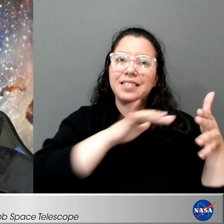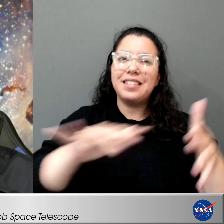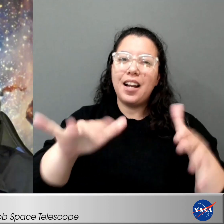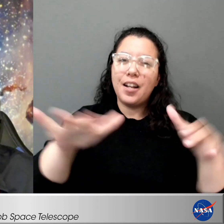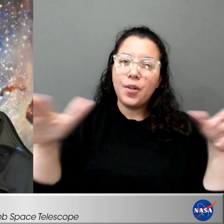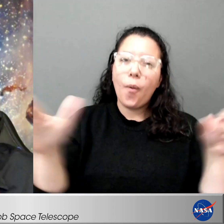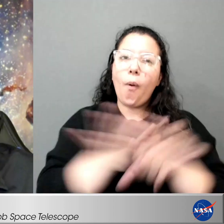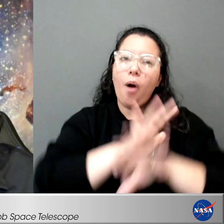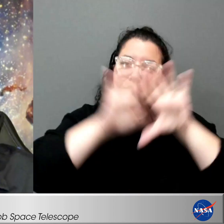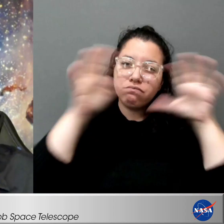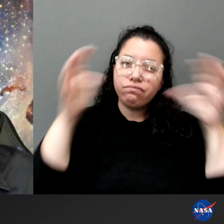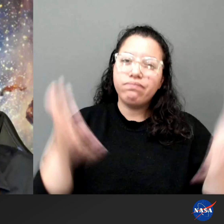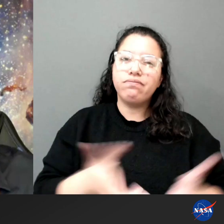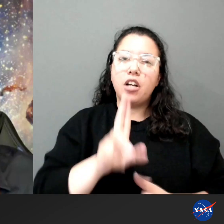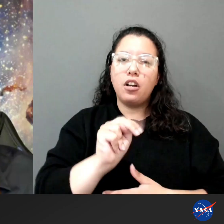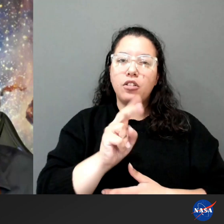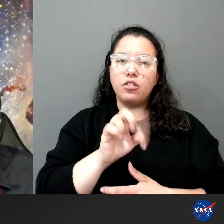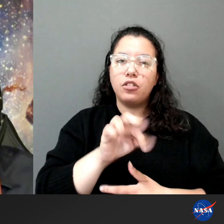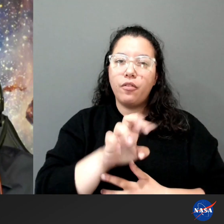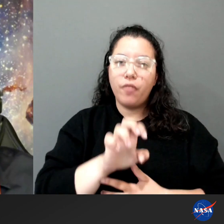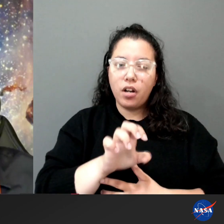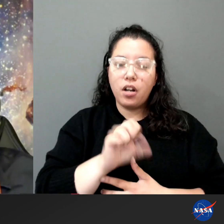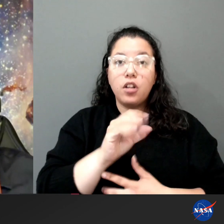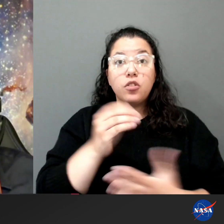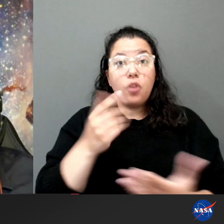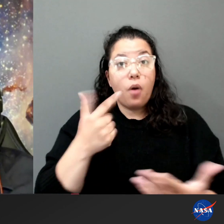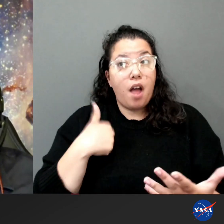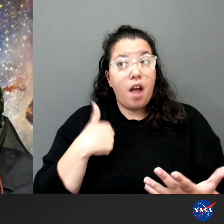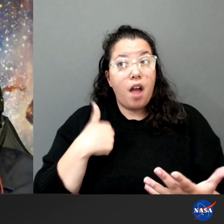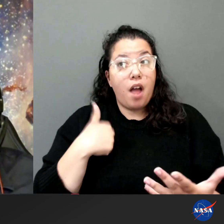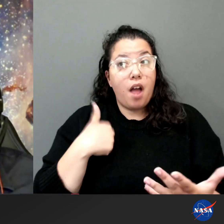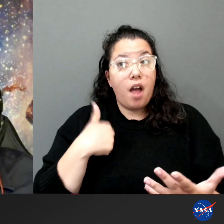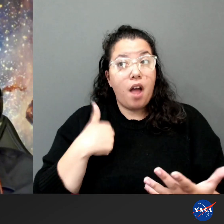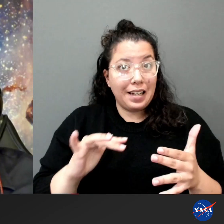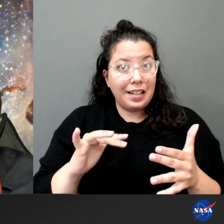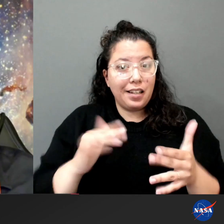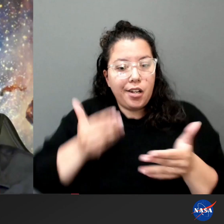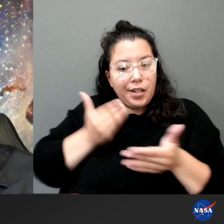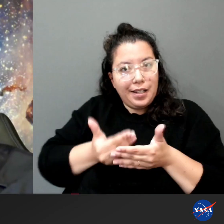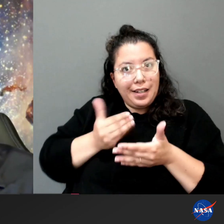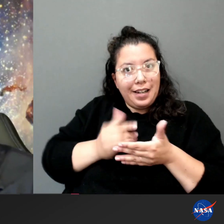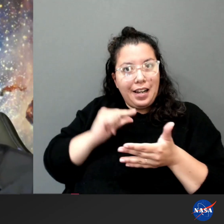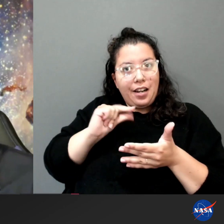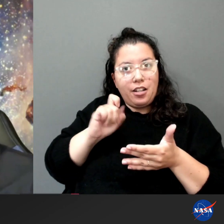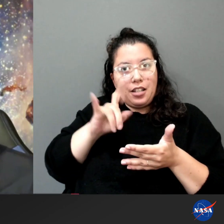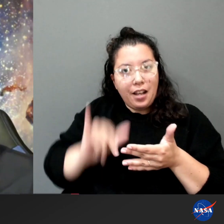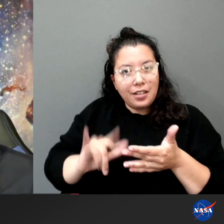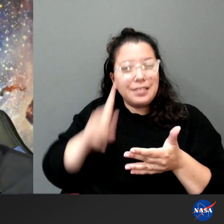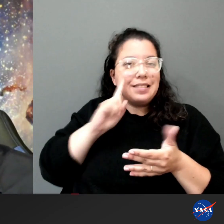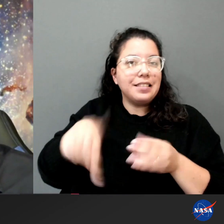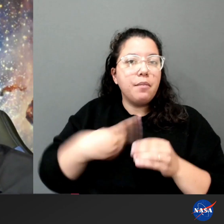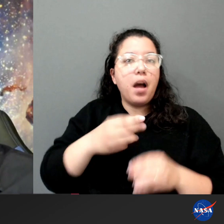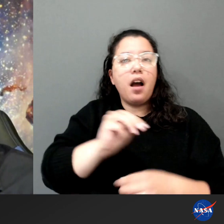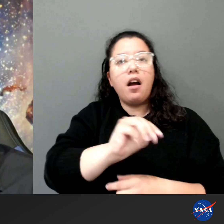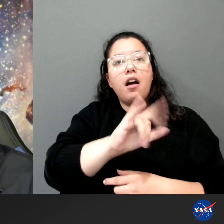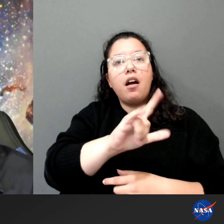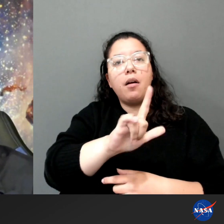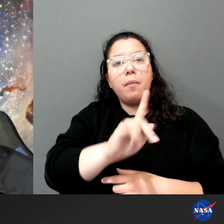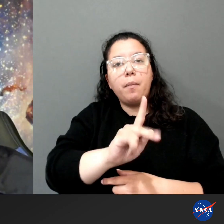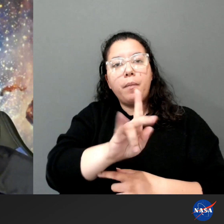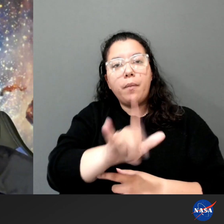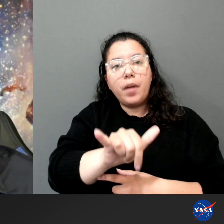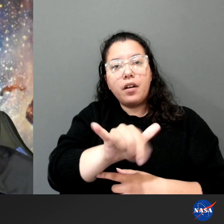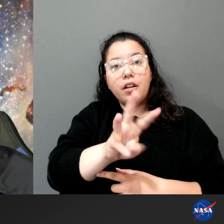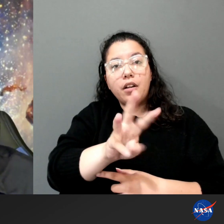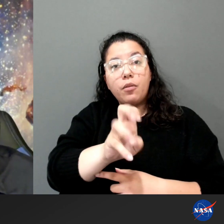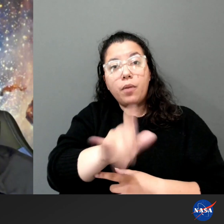trying to study them ever since then, all the way from the very nearest galaxies in our own Milky Way out to the very most distant galaxies where we can see the very first